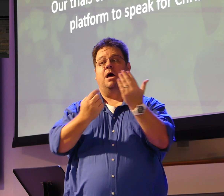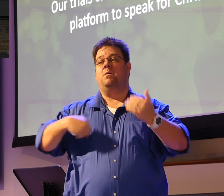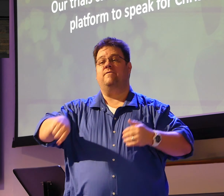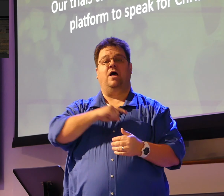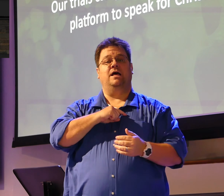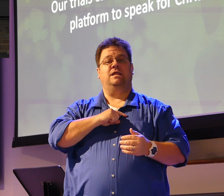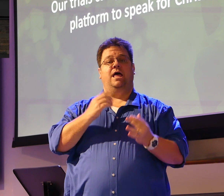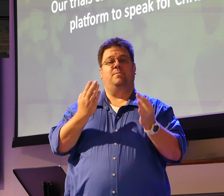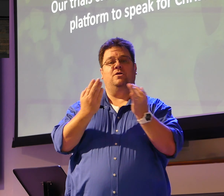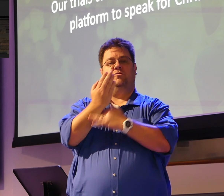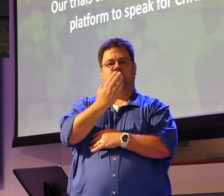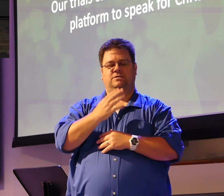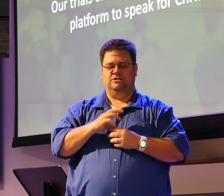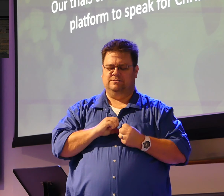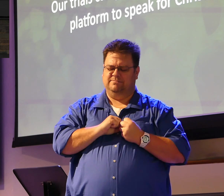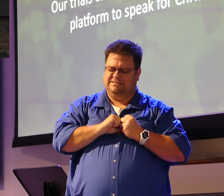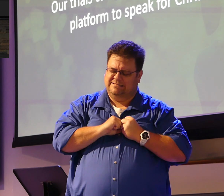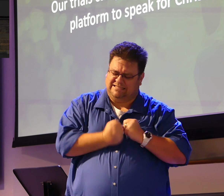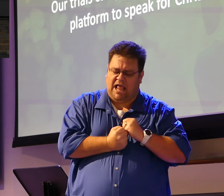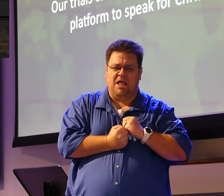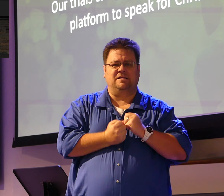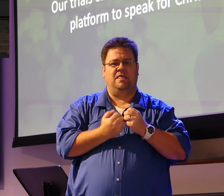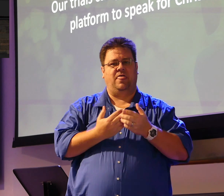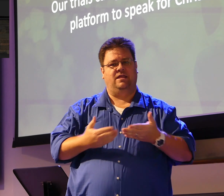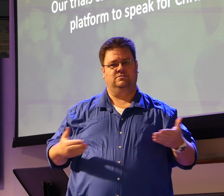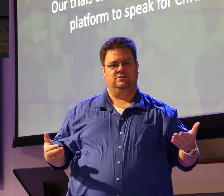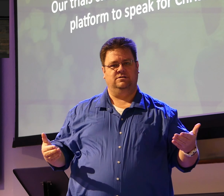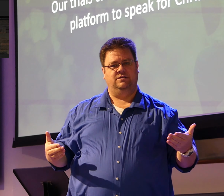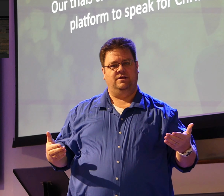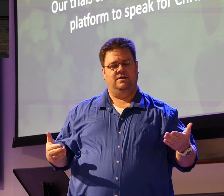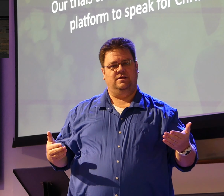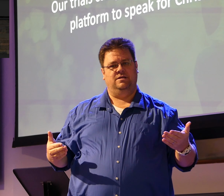some of us have been through some gut-wrenching things